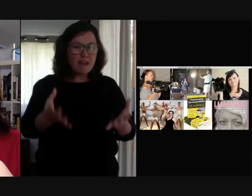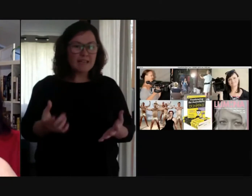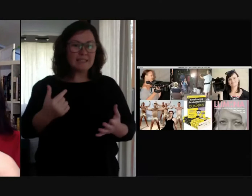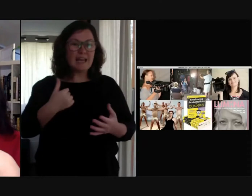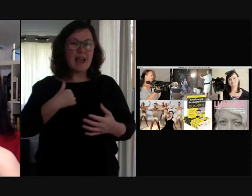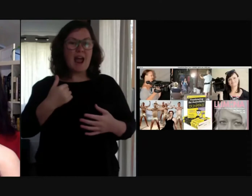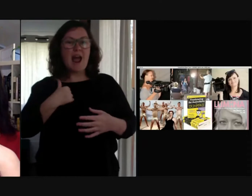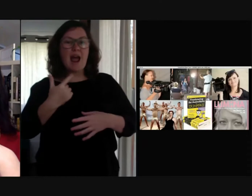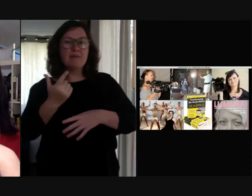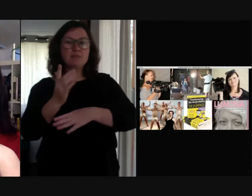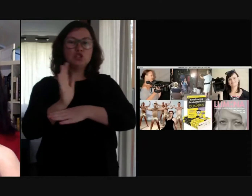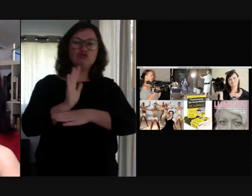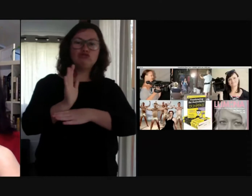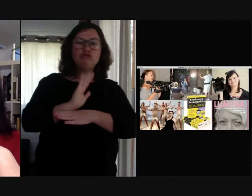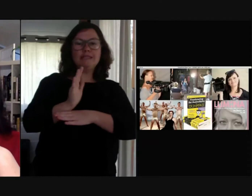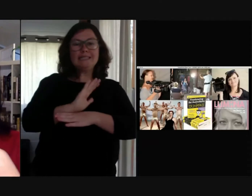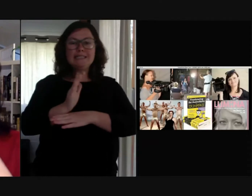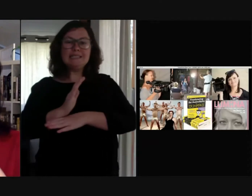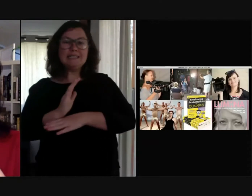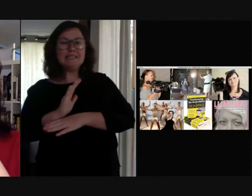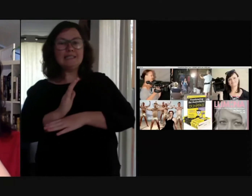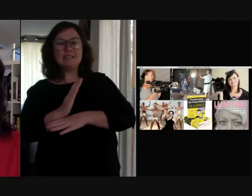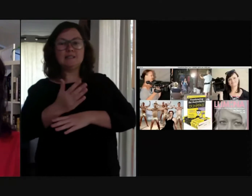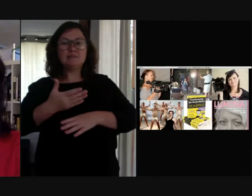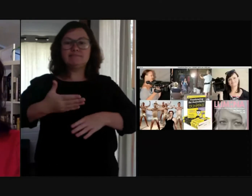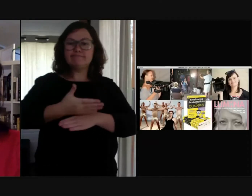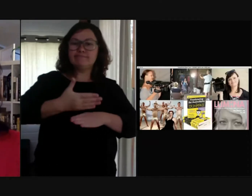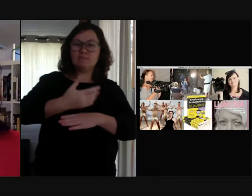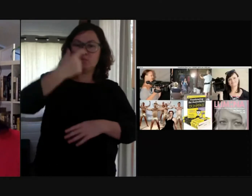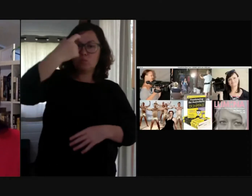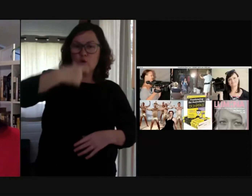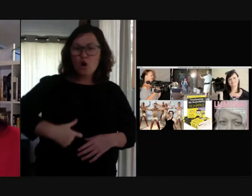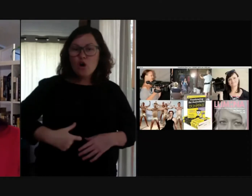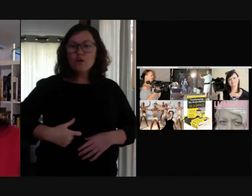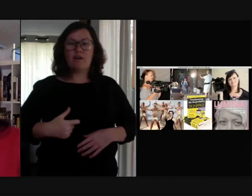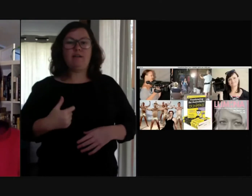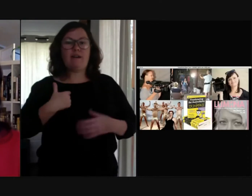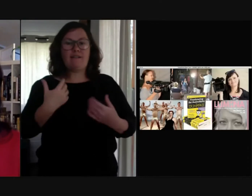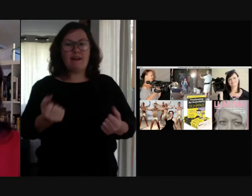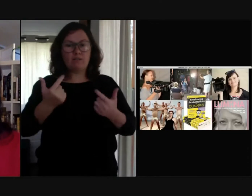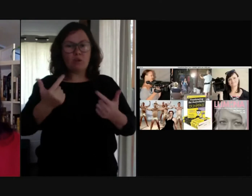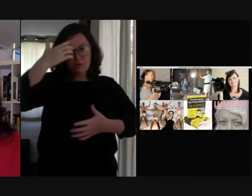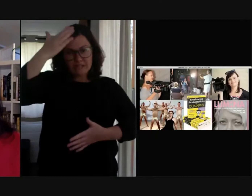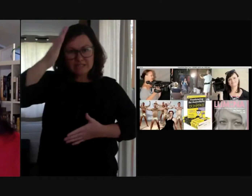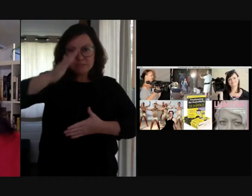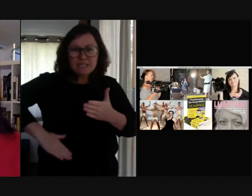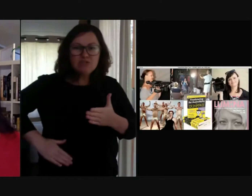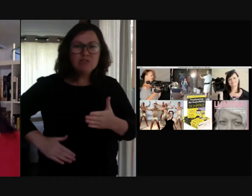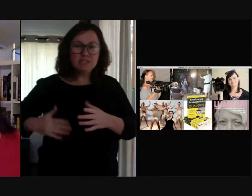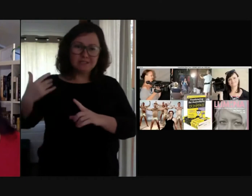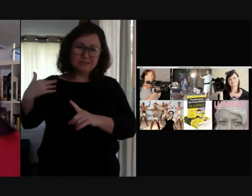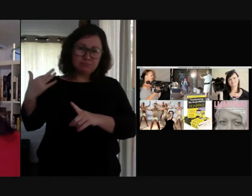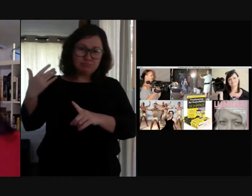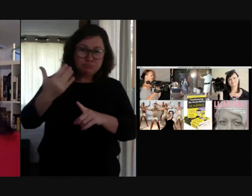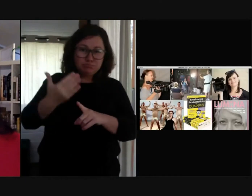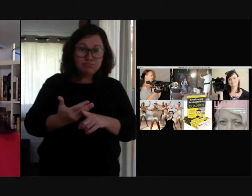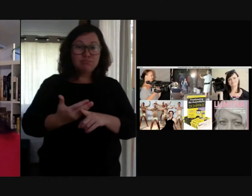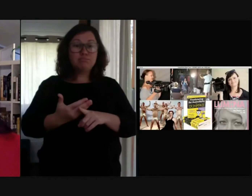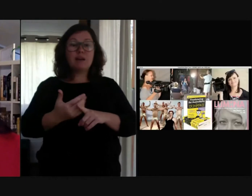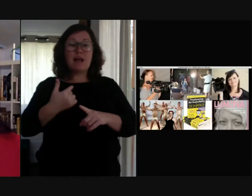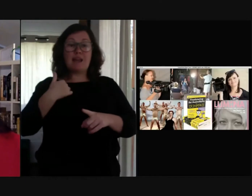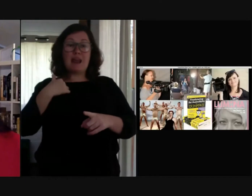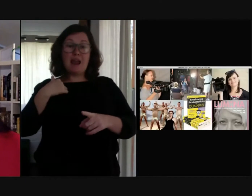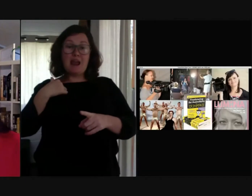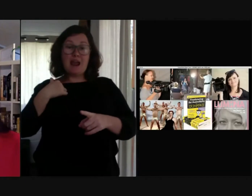for an extremely long time, over 30 years. I don't want to talk about it. And I am joining you today in part because of